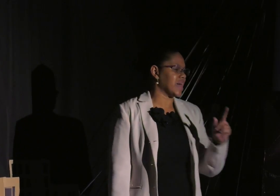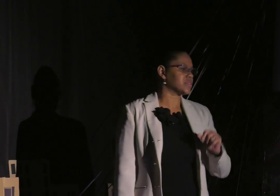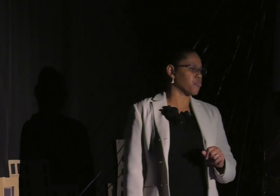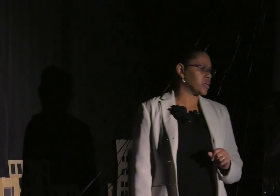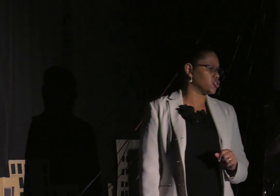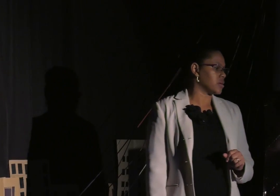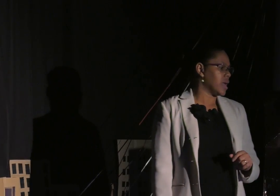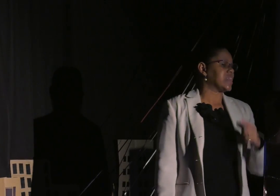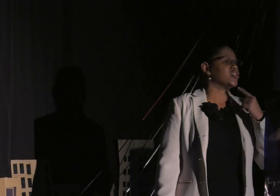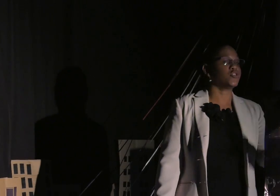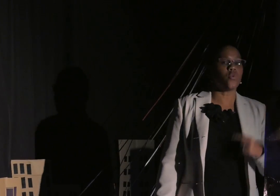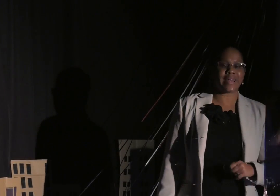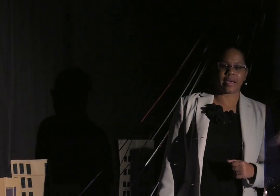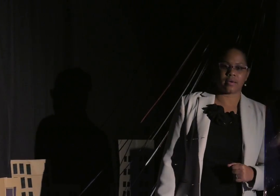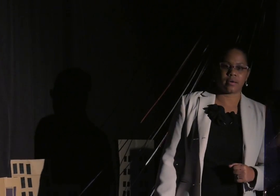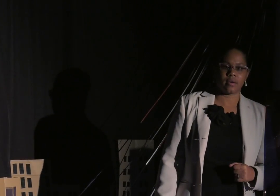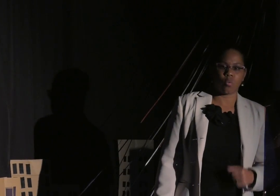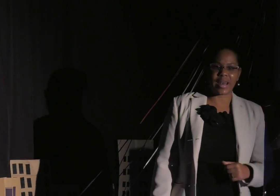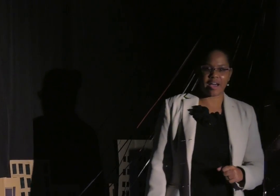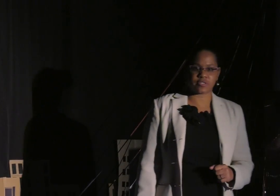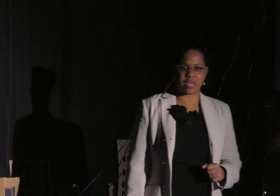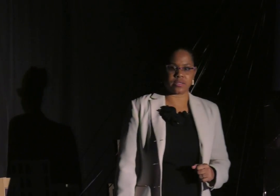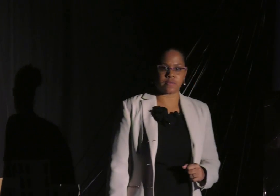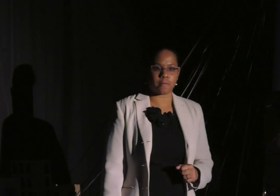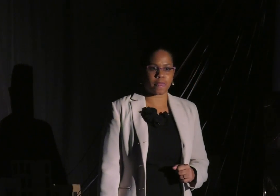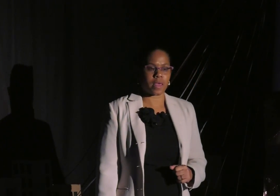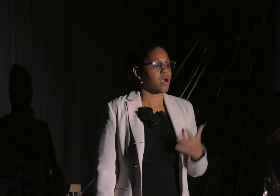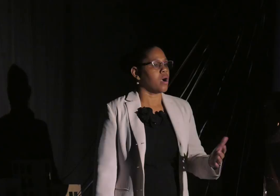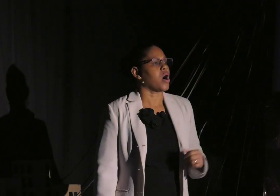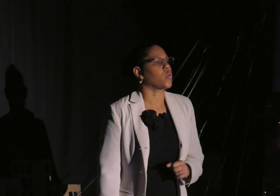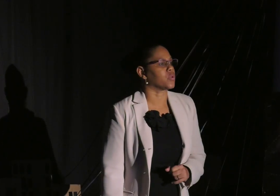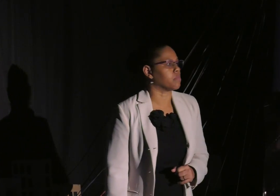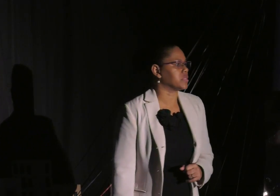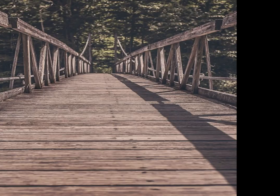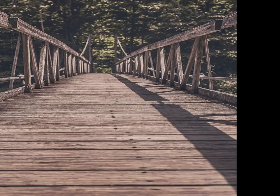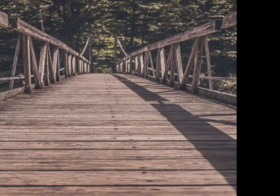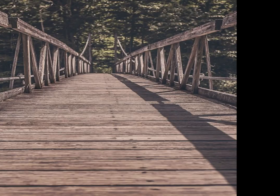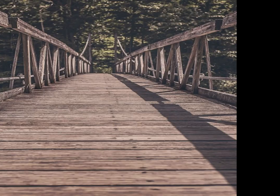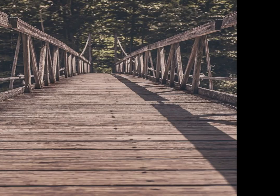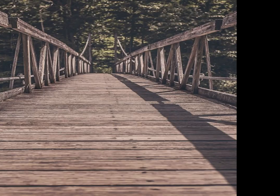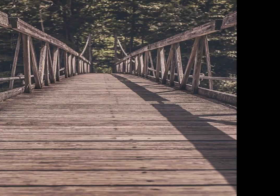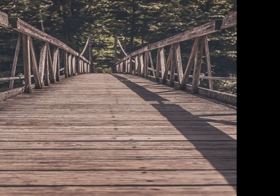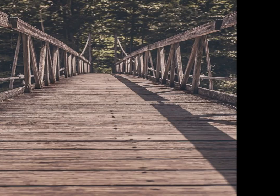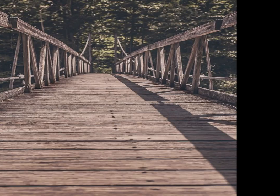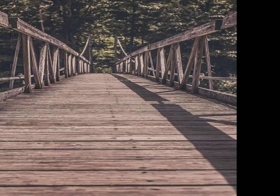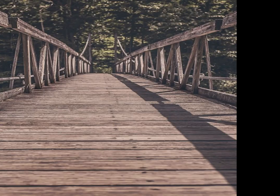that bridge that you and I will have to build. How can we build this bridge? We have to